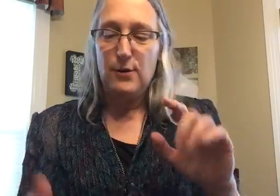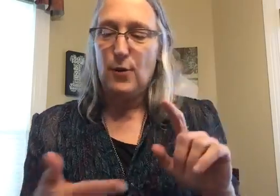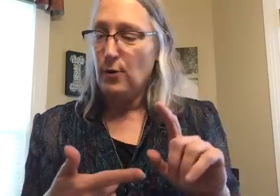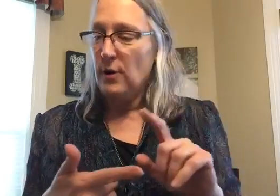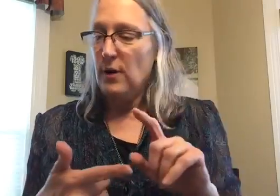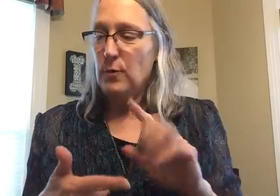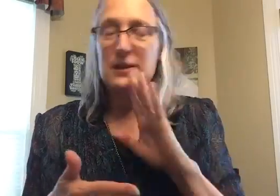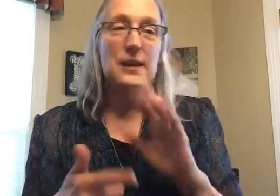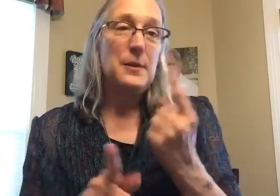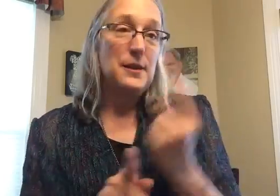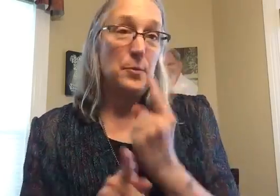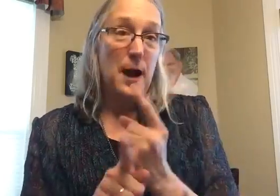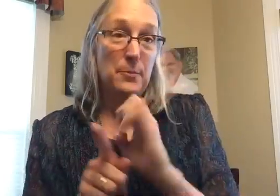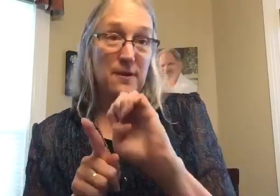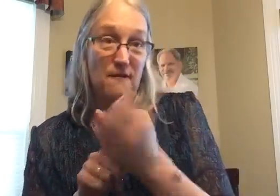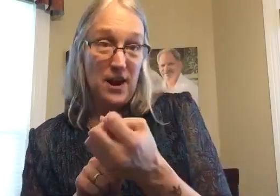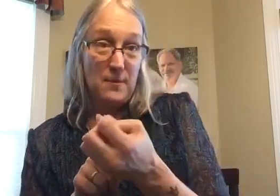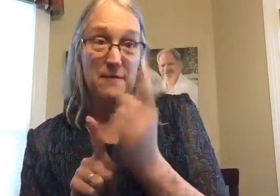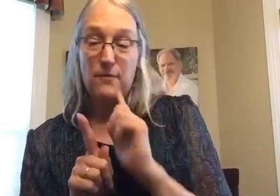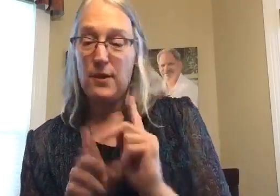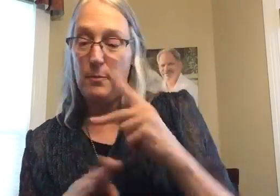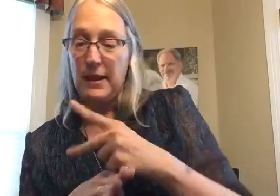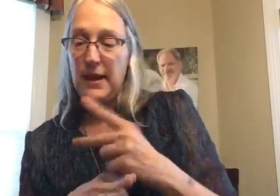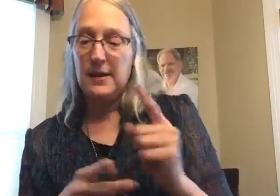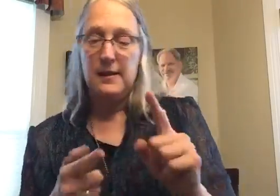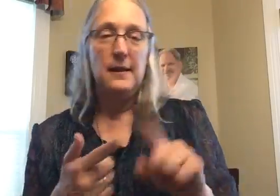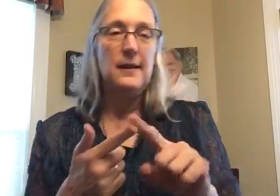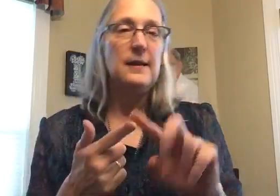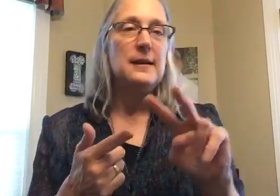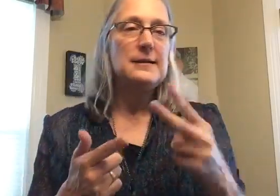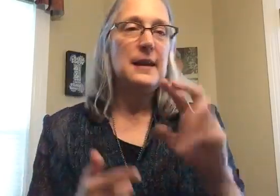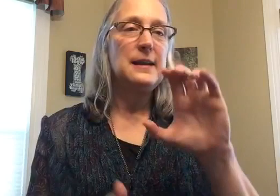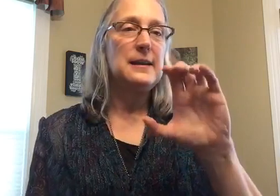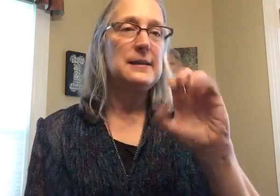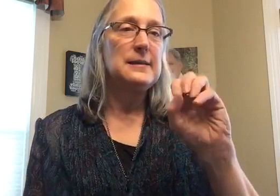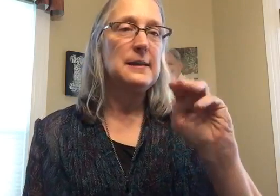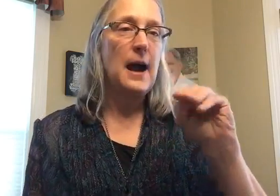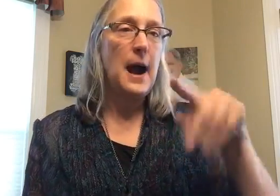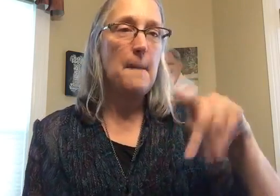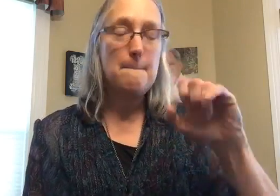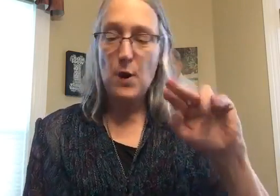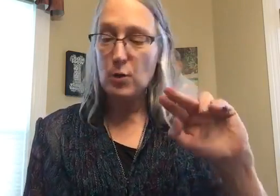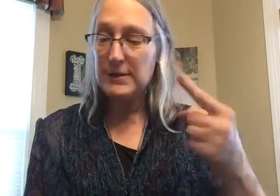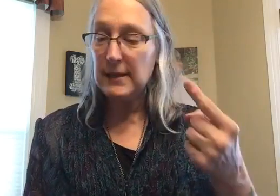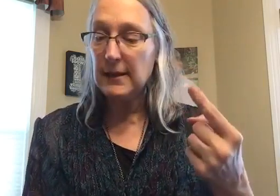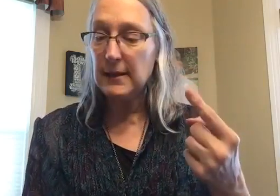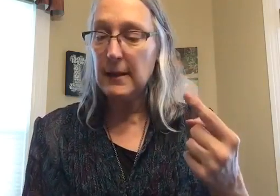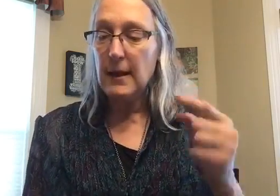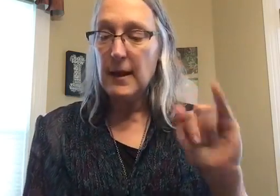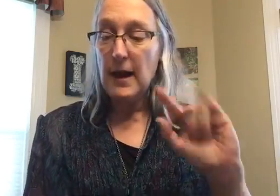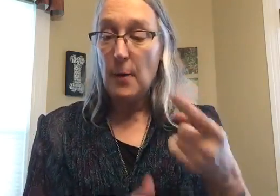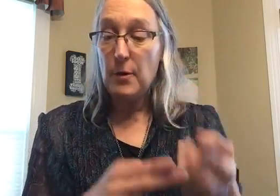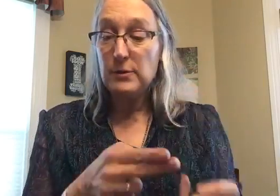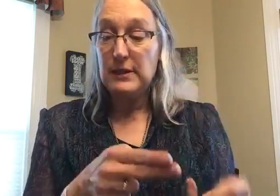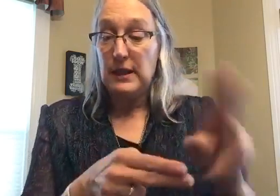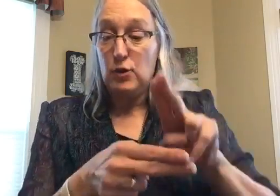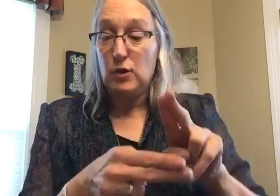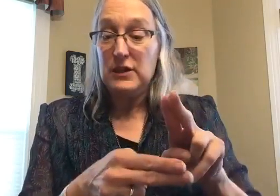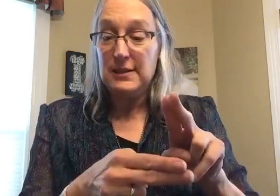So we talked about the proper environment for the plant. Second is composting. Composting increases